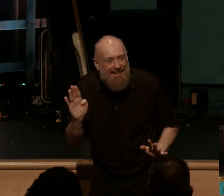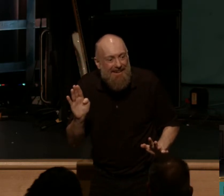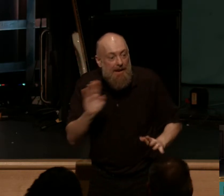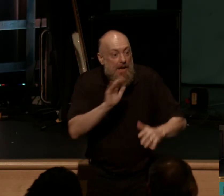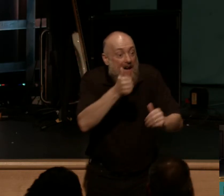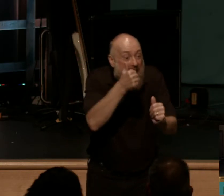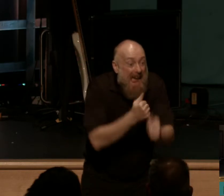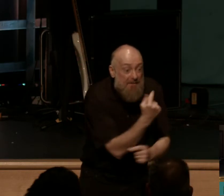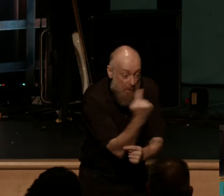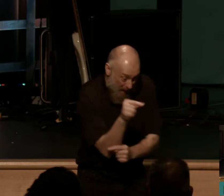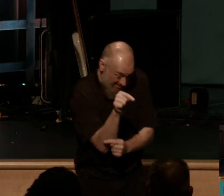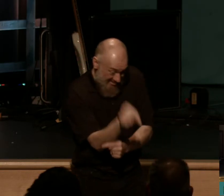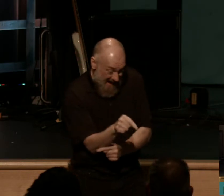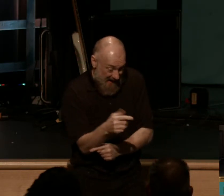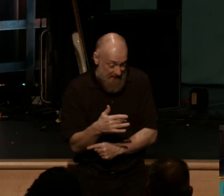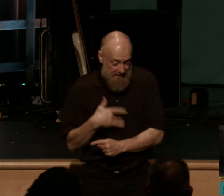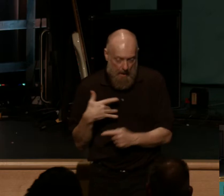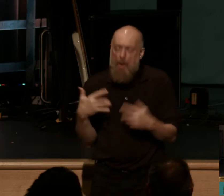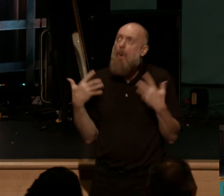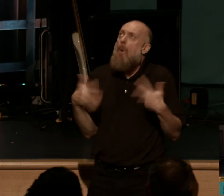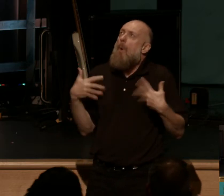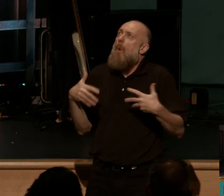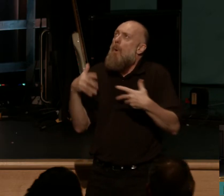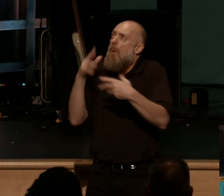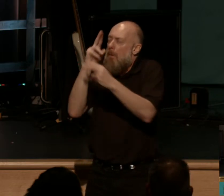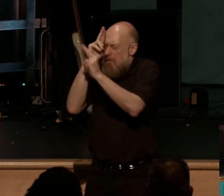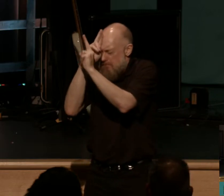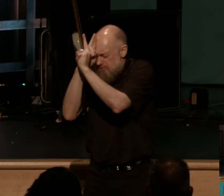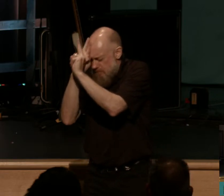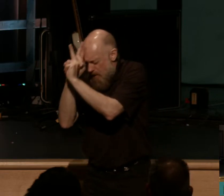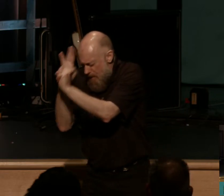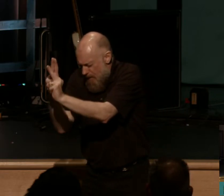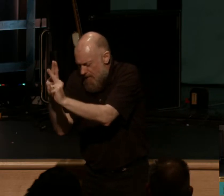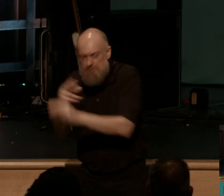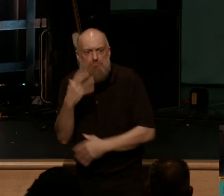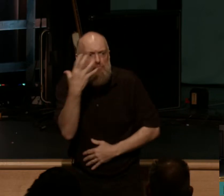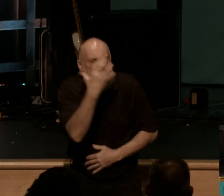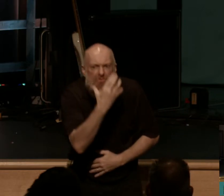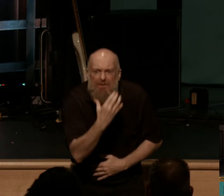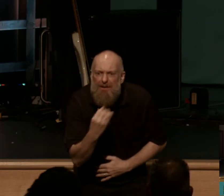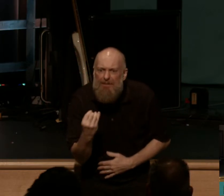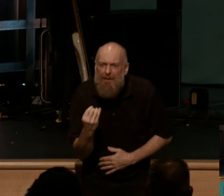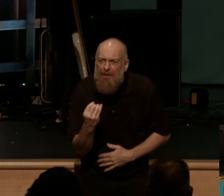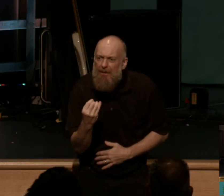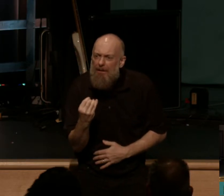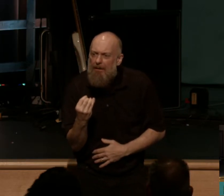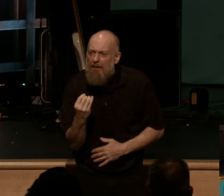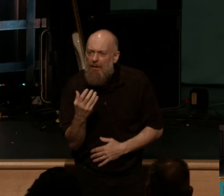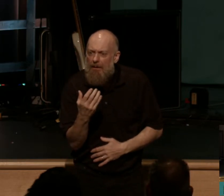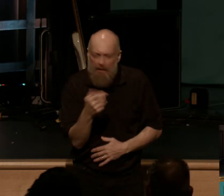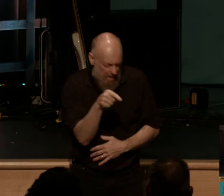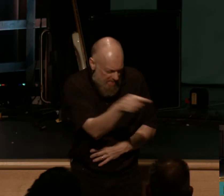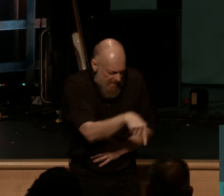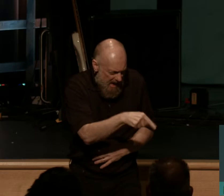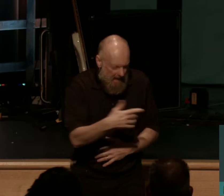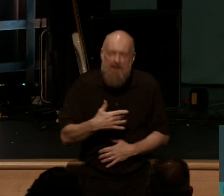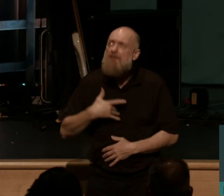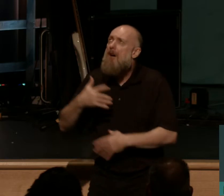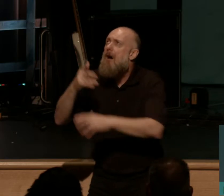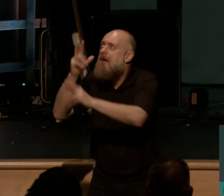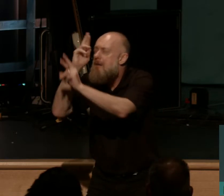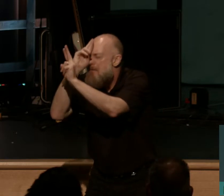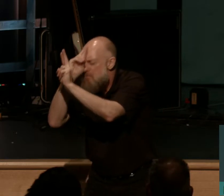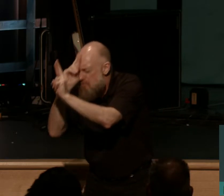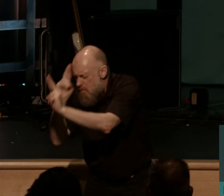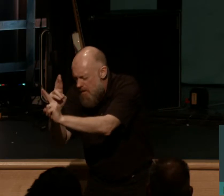upon every soul, that is so beautiful, that is so incredibly healthy. What is awe? Awe is reverence and